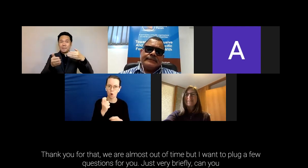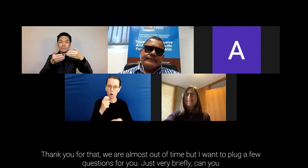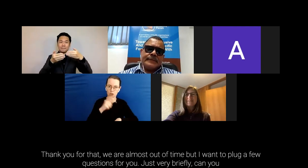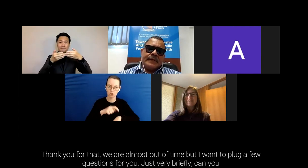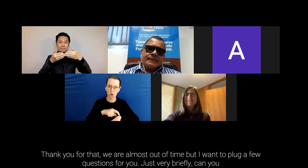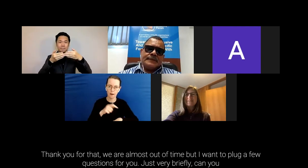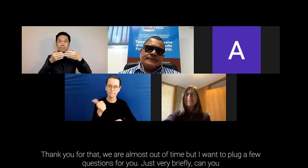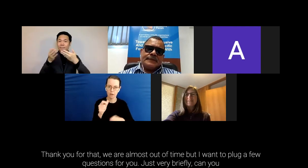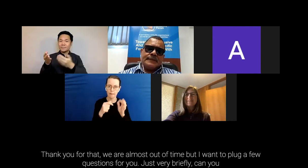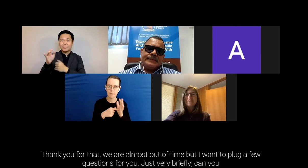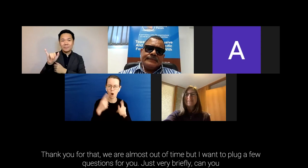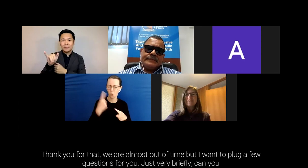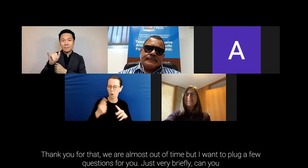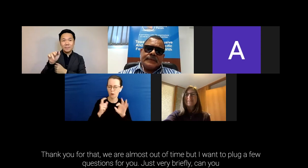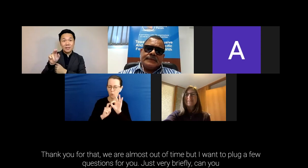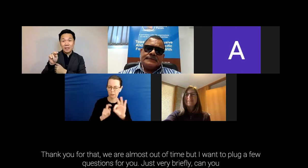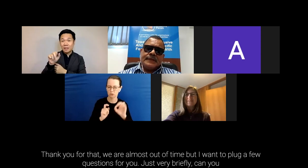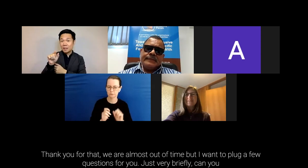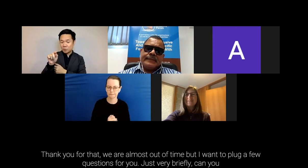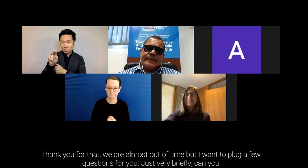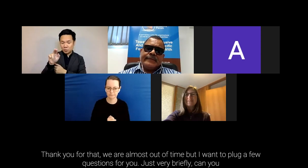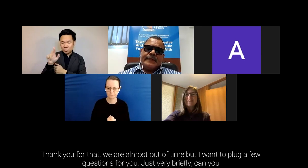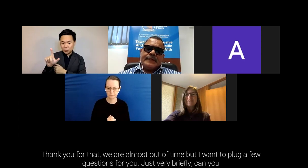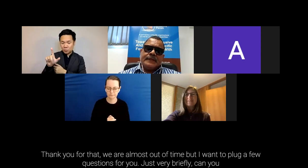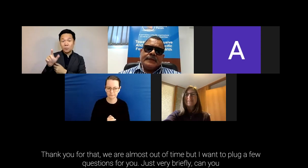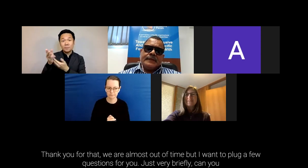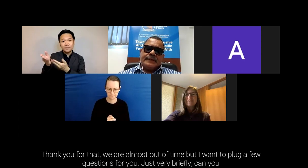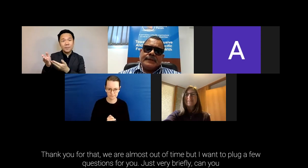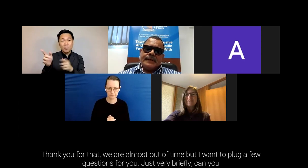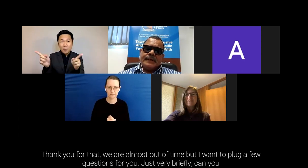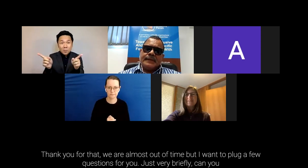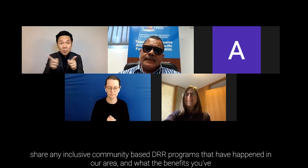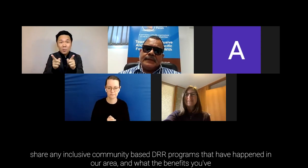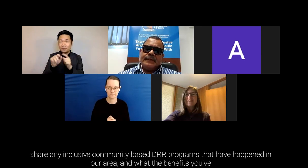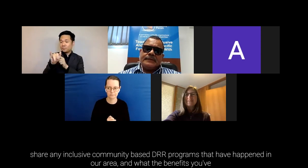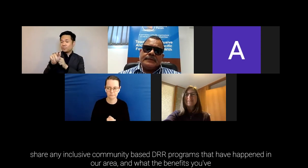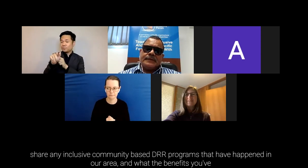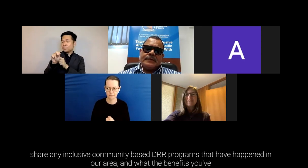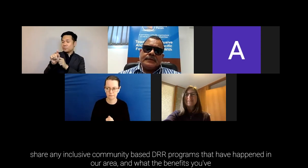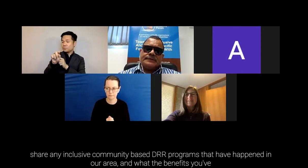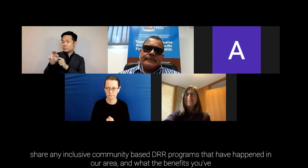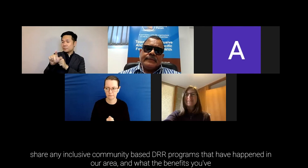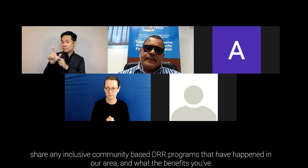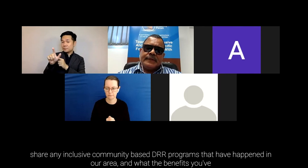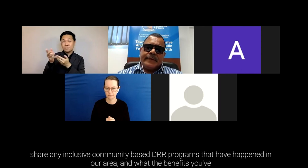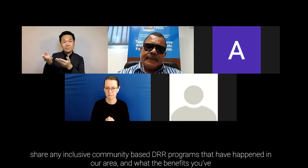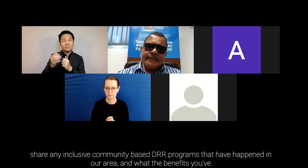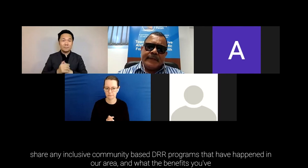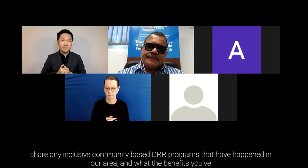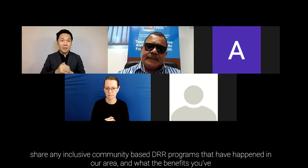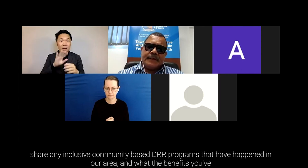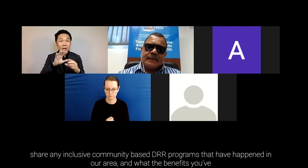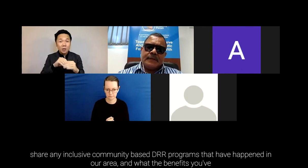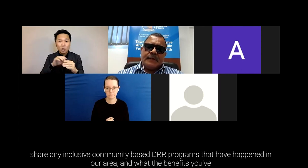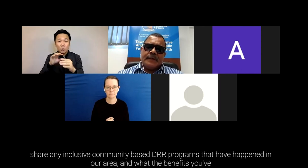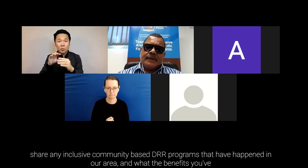you just share very briefly any inclusive